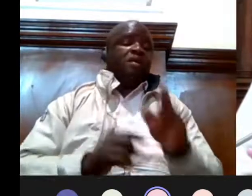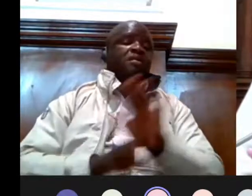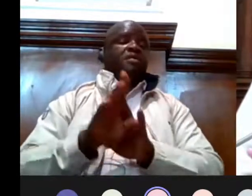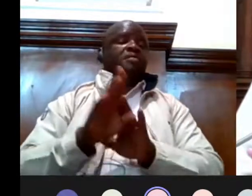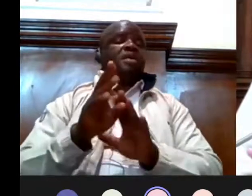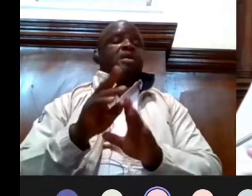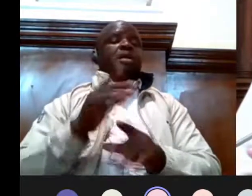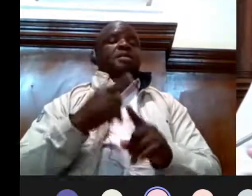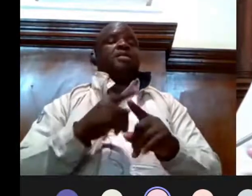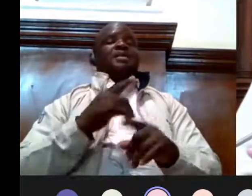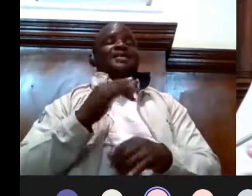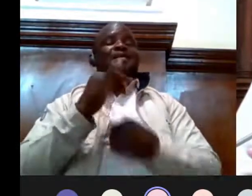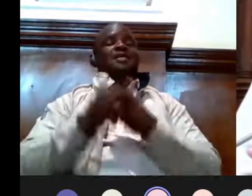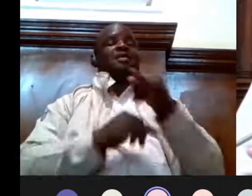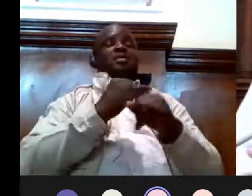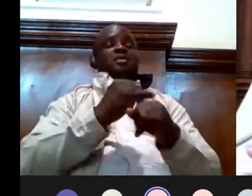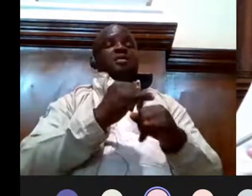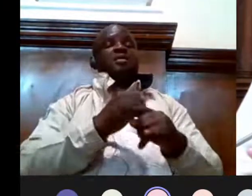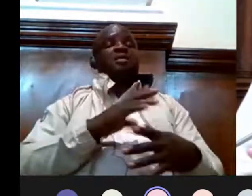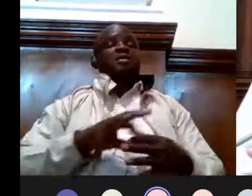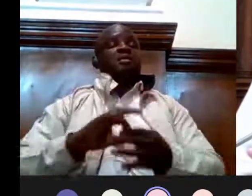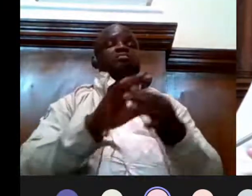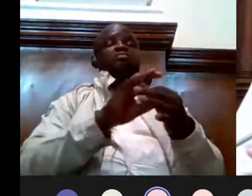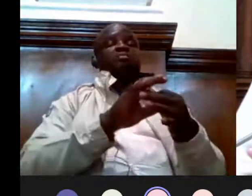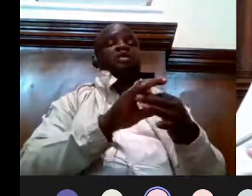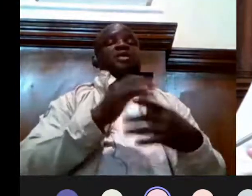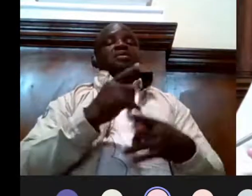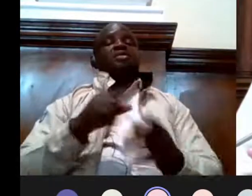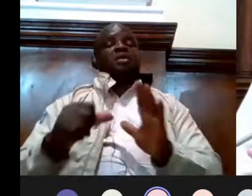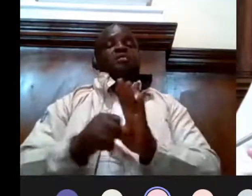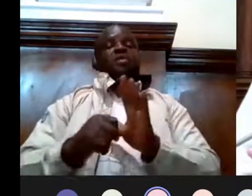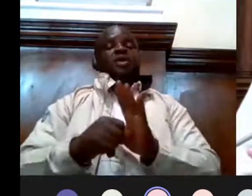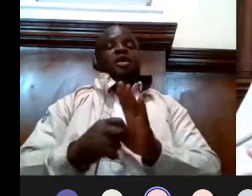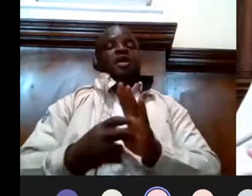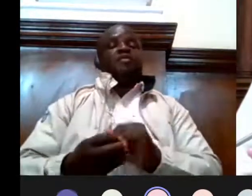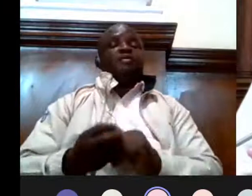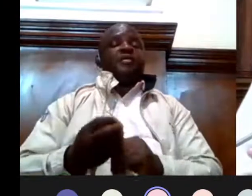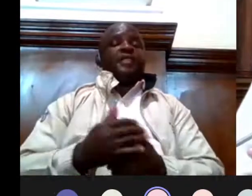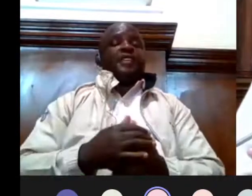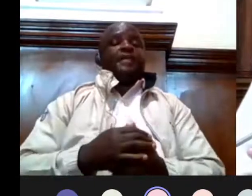international solidarity is one of the fundamental values